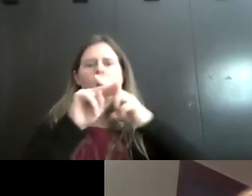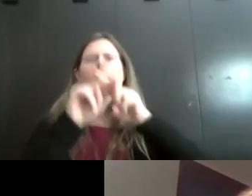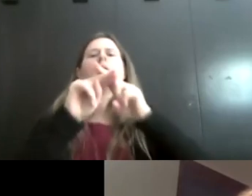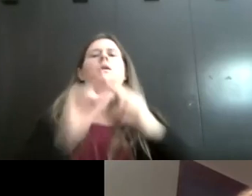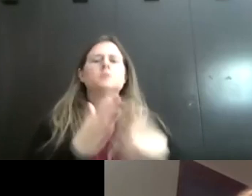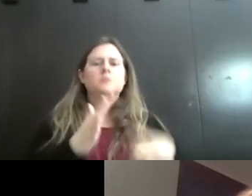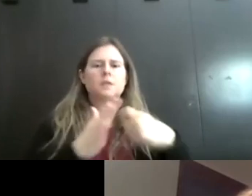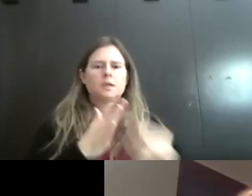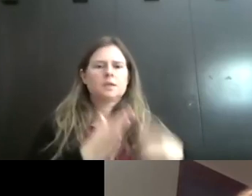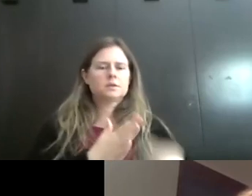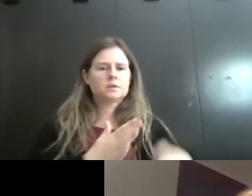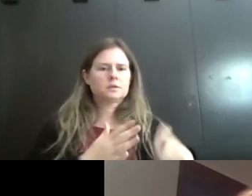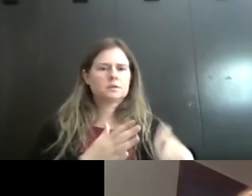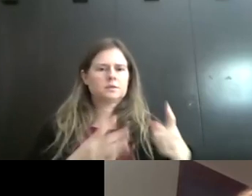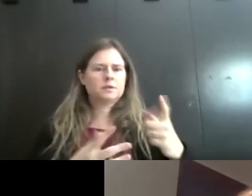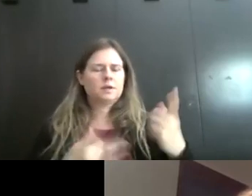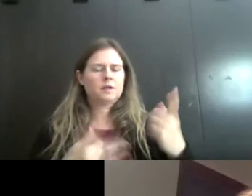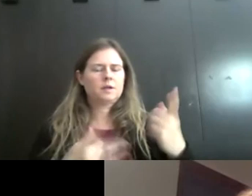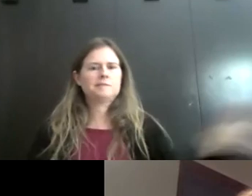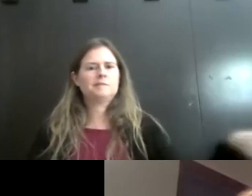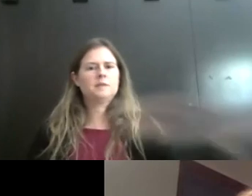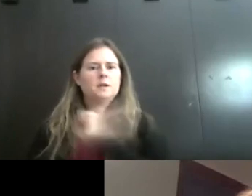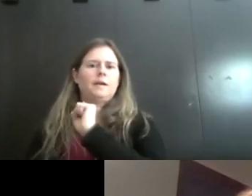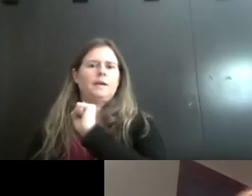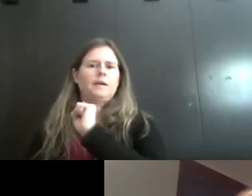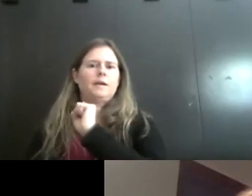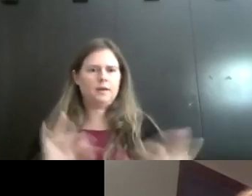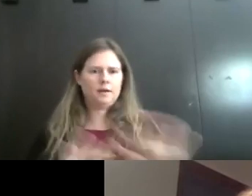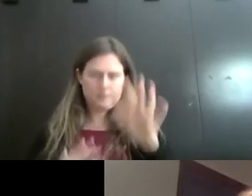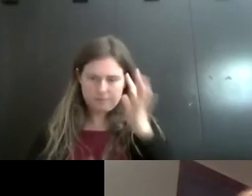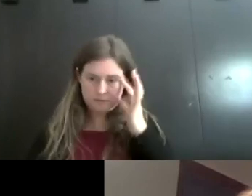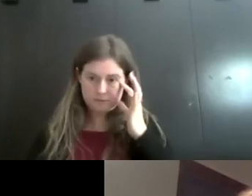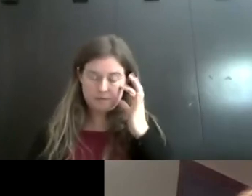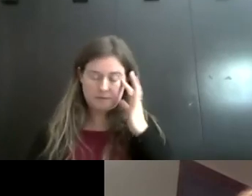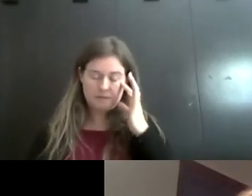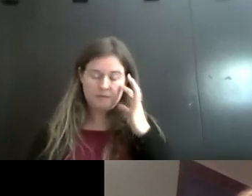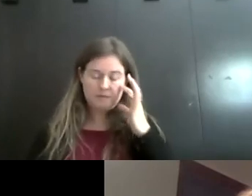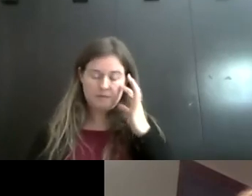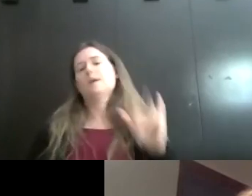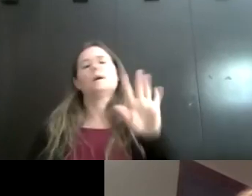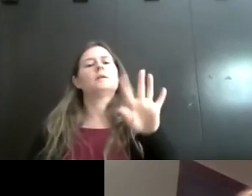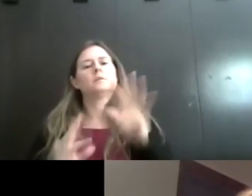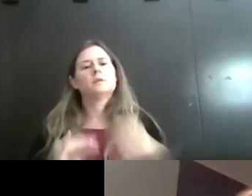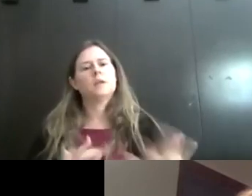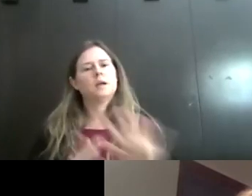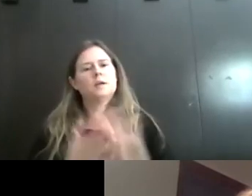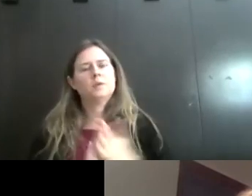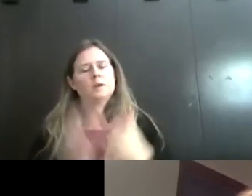taxes until they took that land away. That 4,400 acres became Rancho